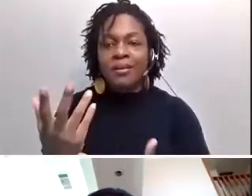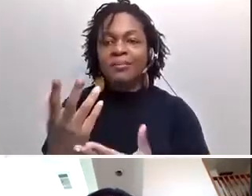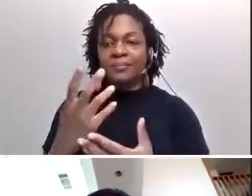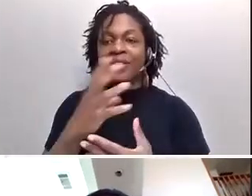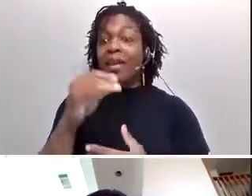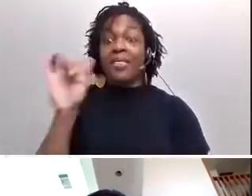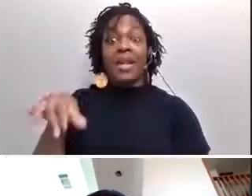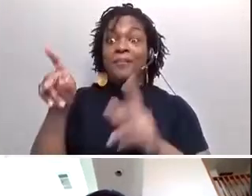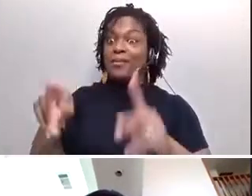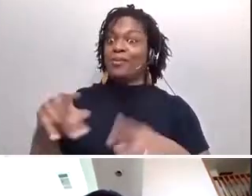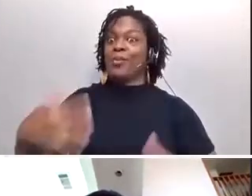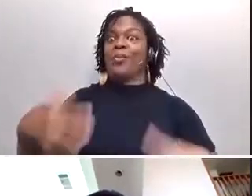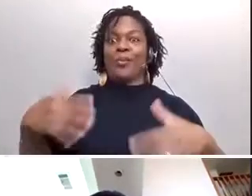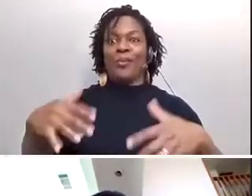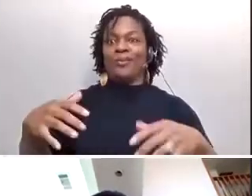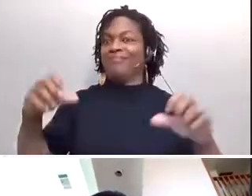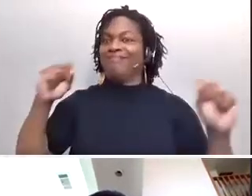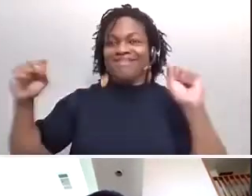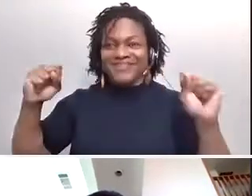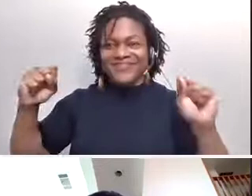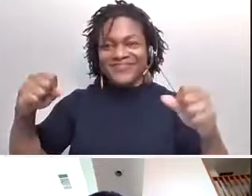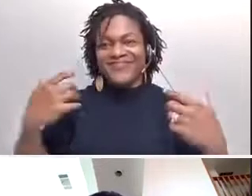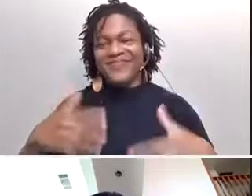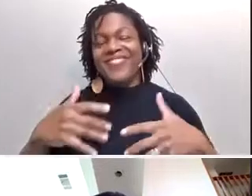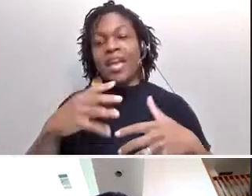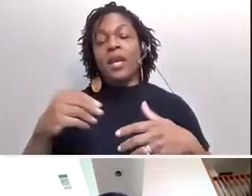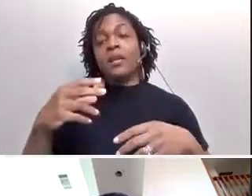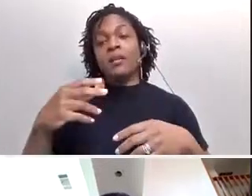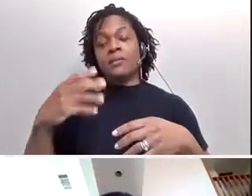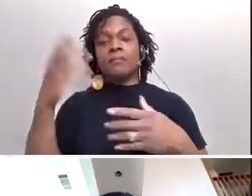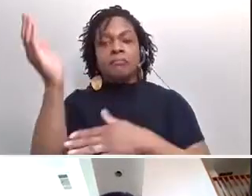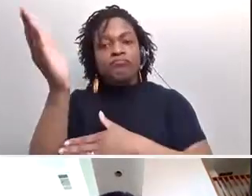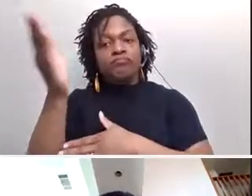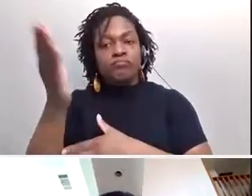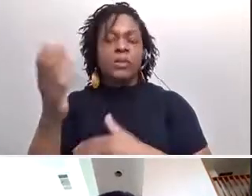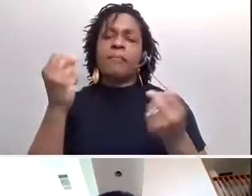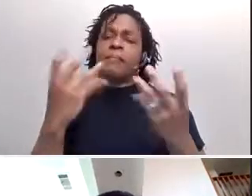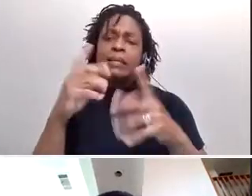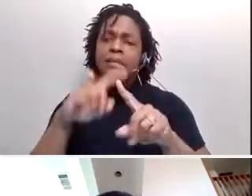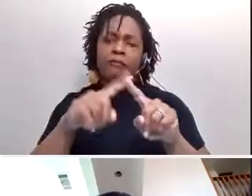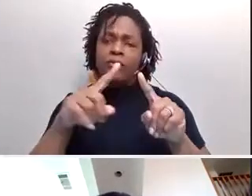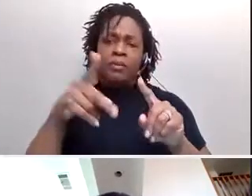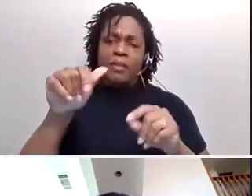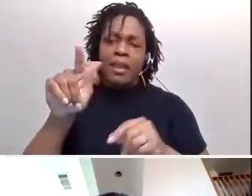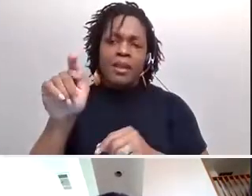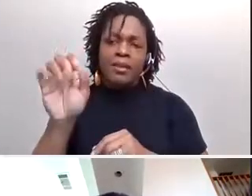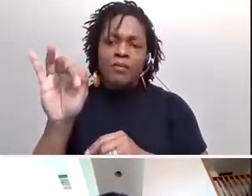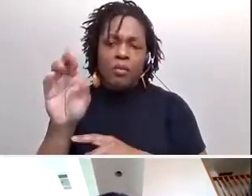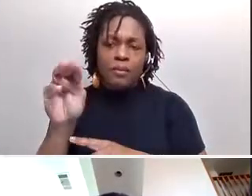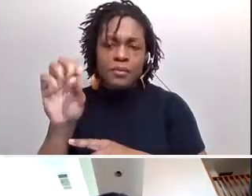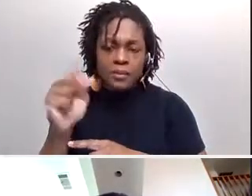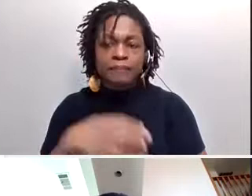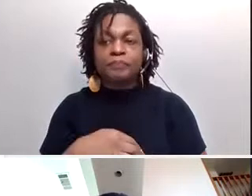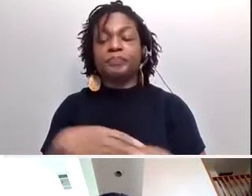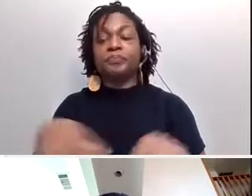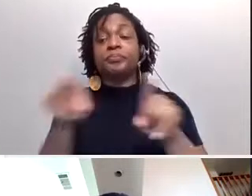rocks. And I heard this person has spoken on many different platforms. Also, I think something that we also